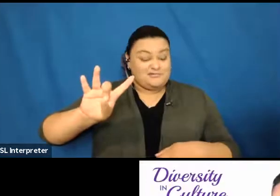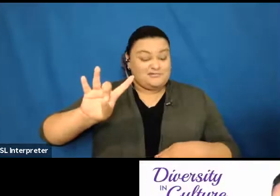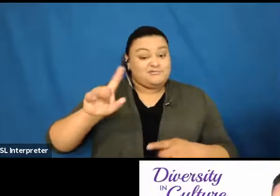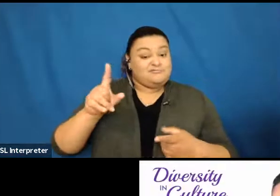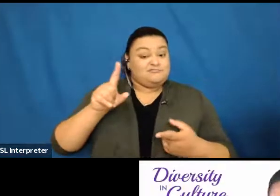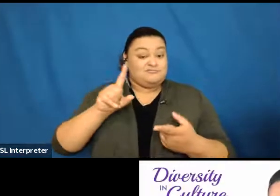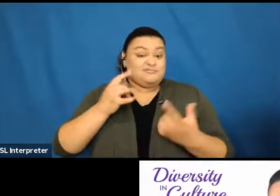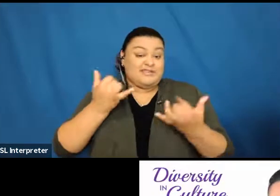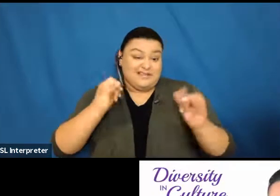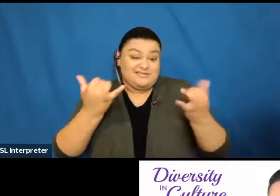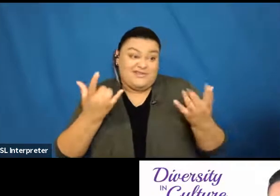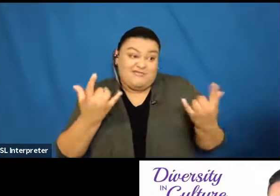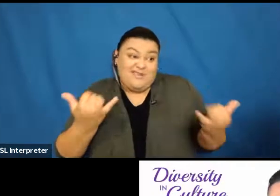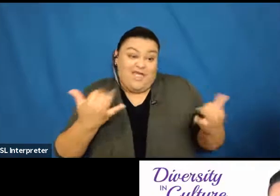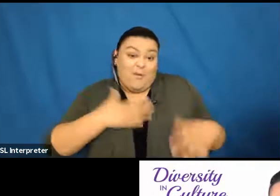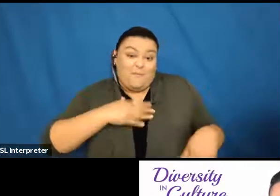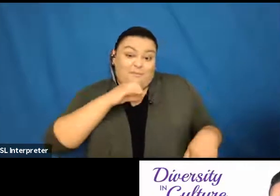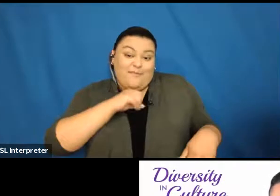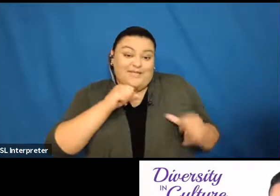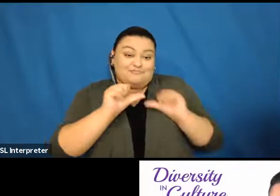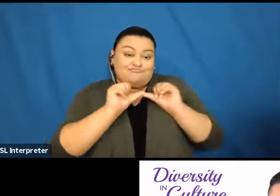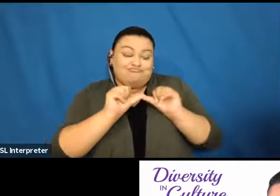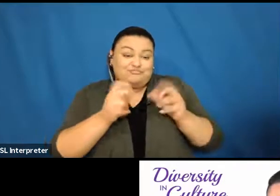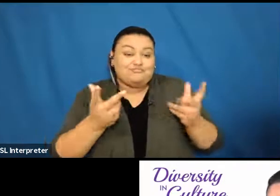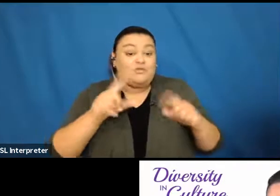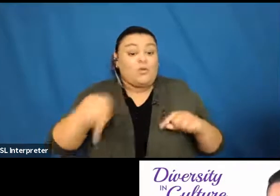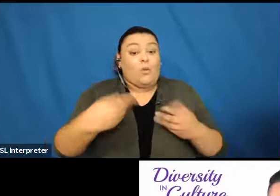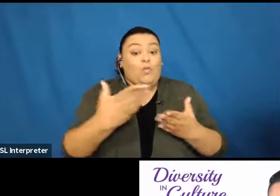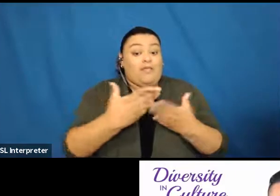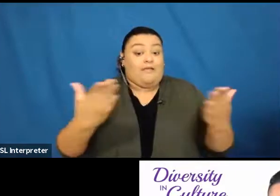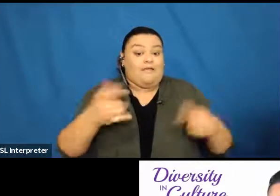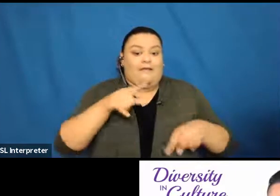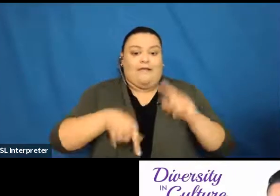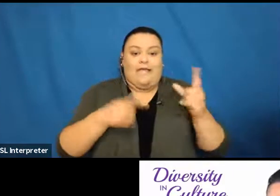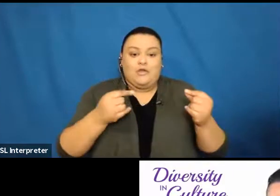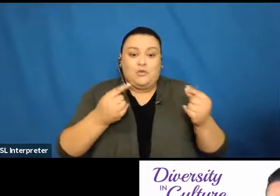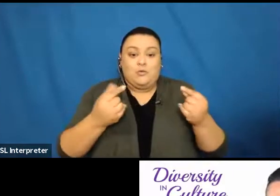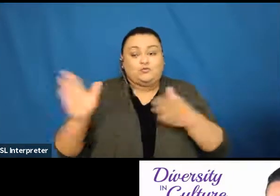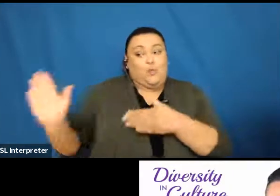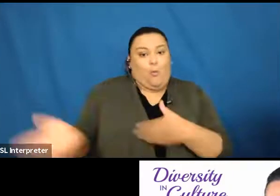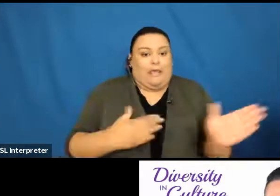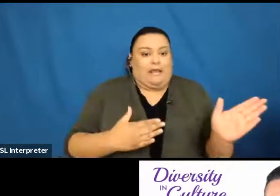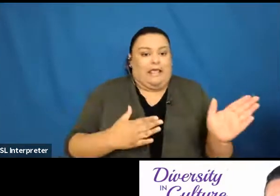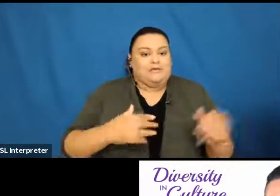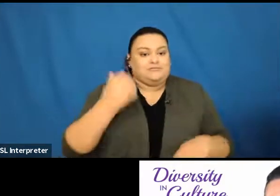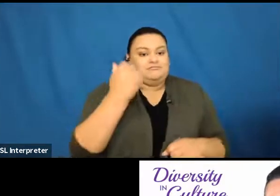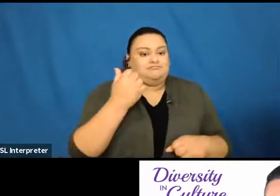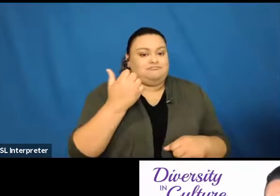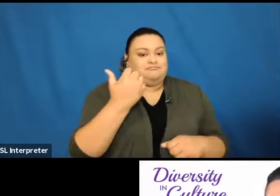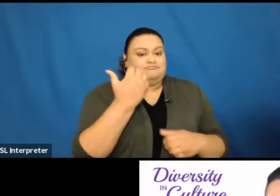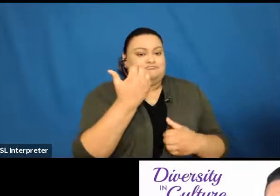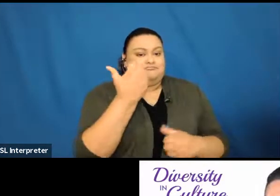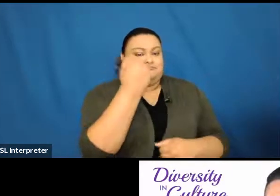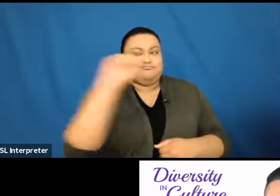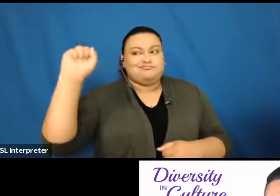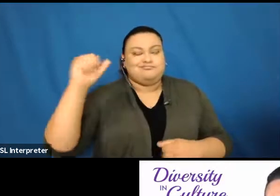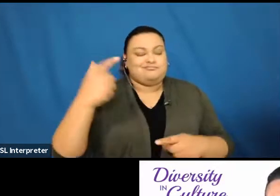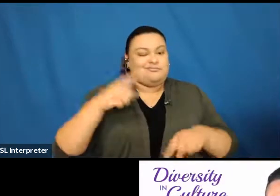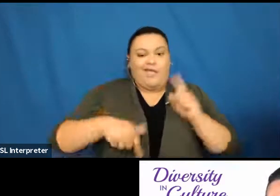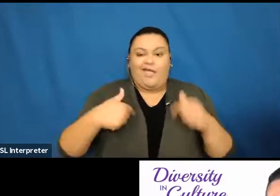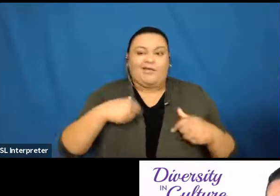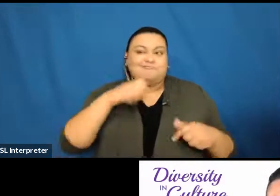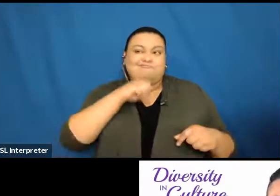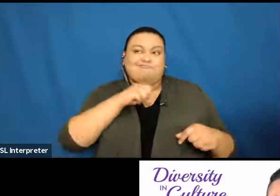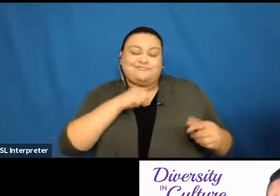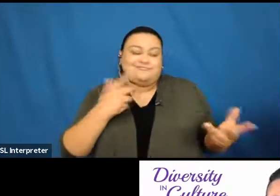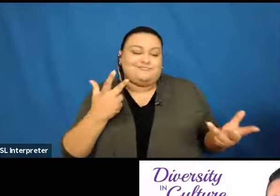my age. We don't think I can't do anymore like I used to be able to organize protests out there, you know. Ya estoy viejito, you know, and so I'm gonna